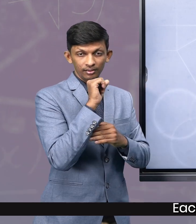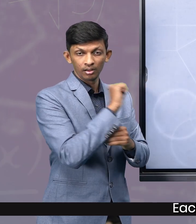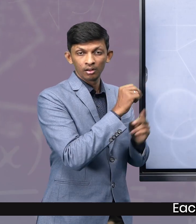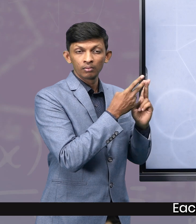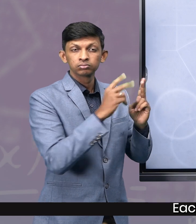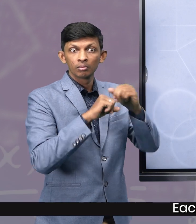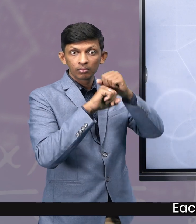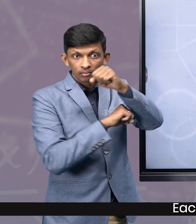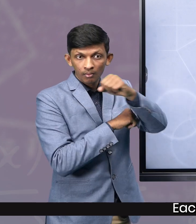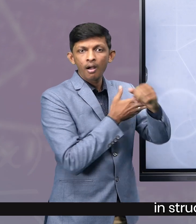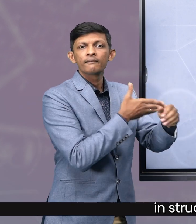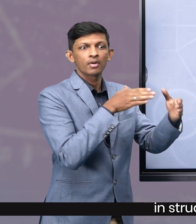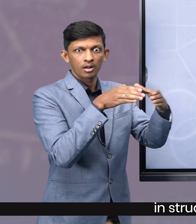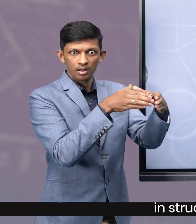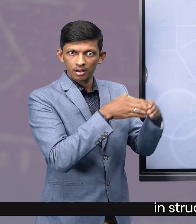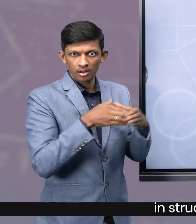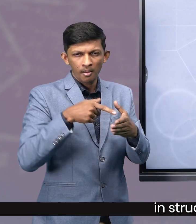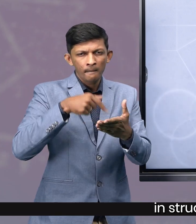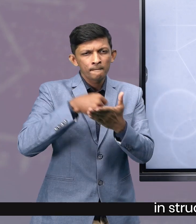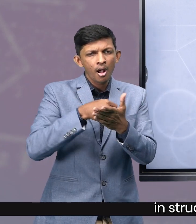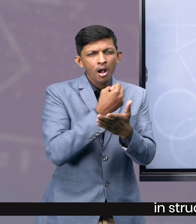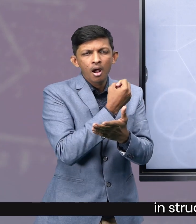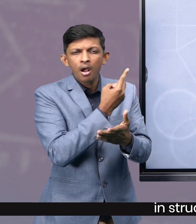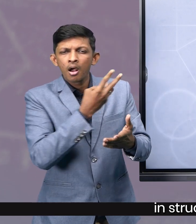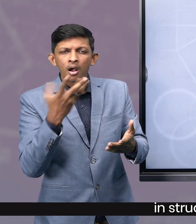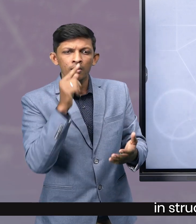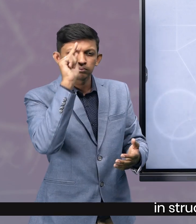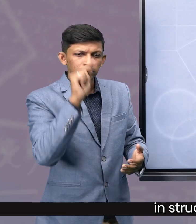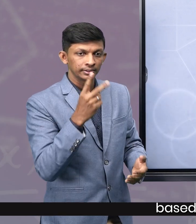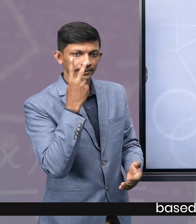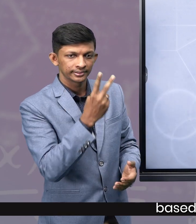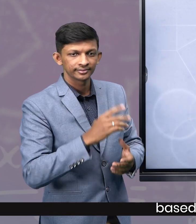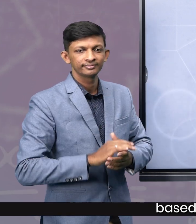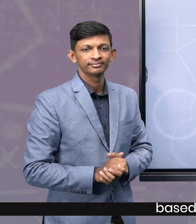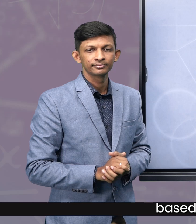Each polygon is different in structure and is categorized based on the number of